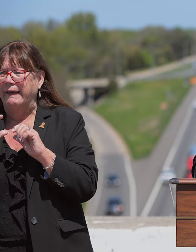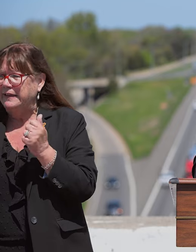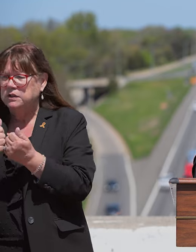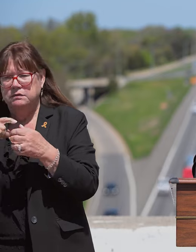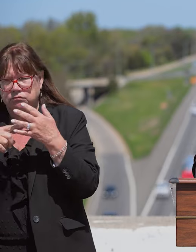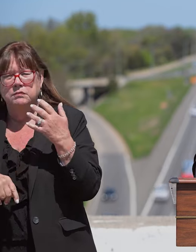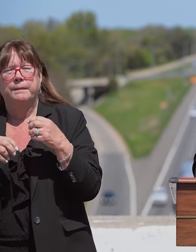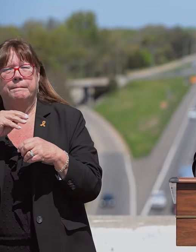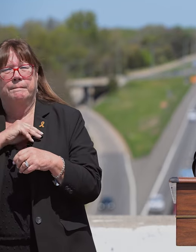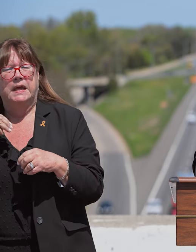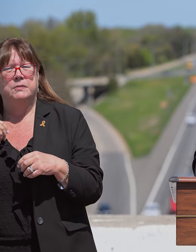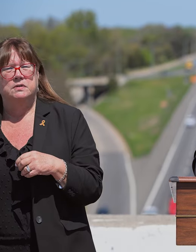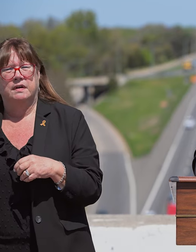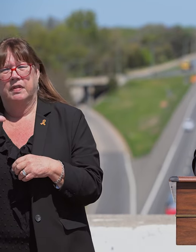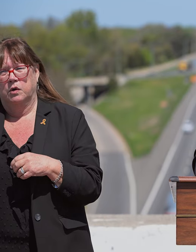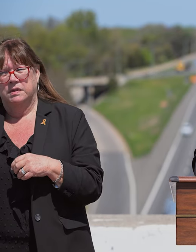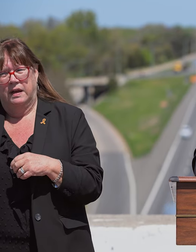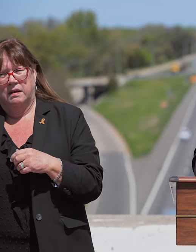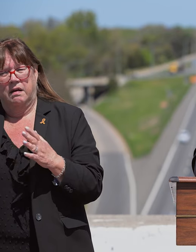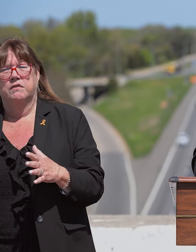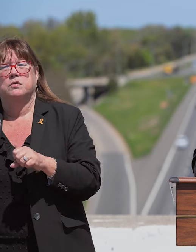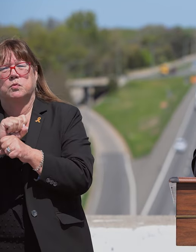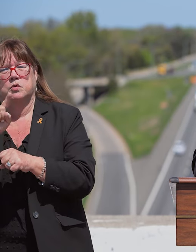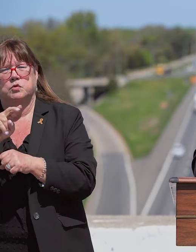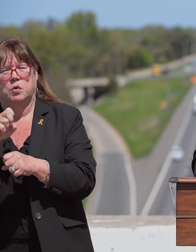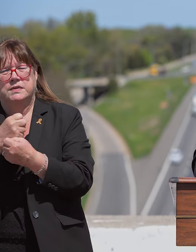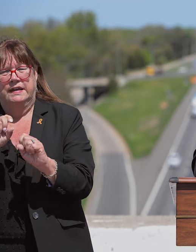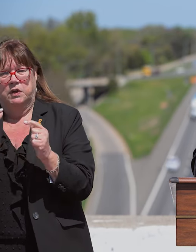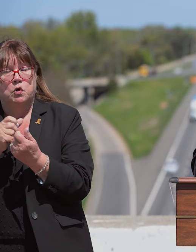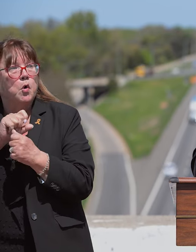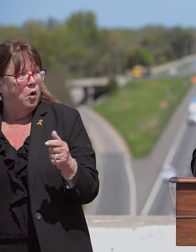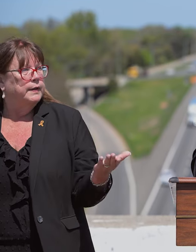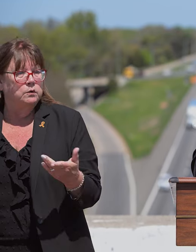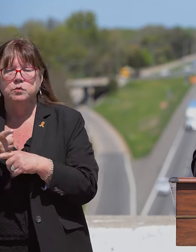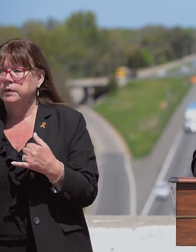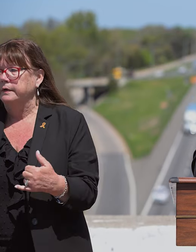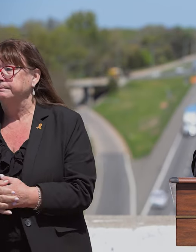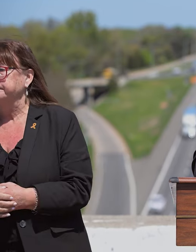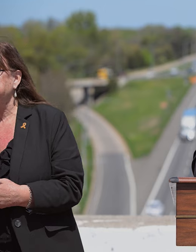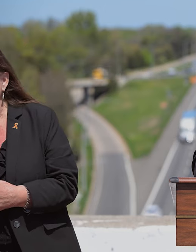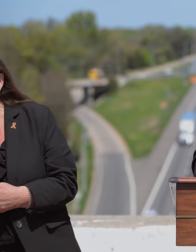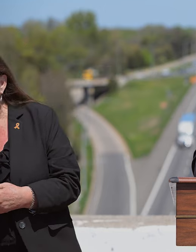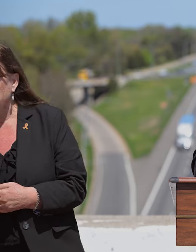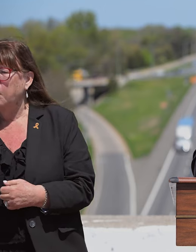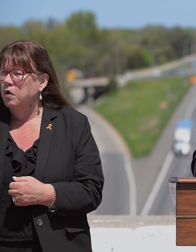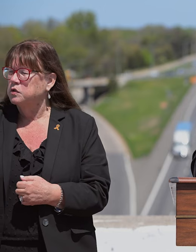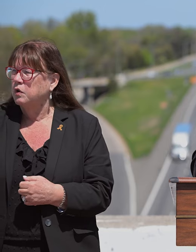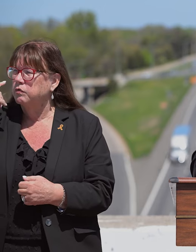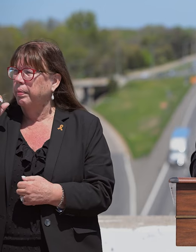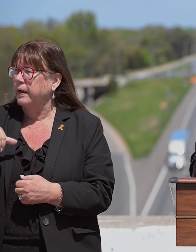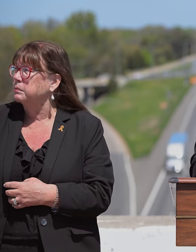agencies, and members of the Lieutenant Governor's Work Zone Safety Group, who are all with us today. In addition to our